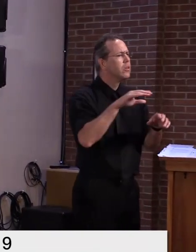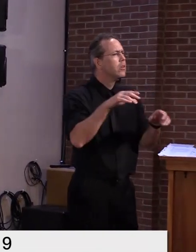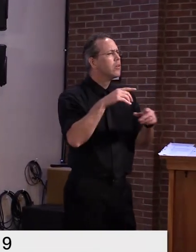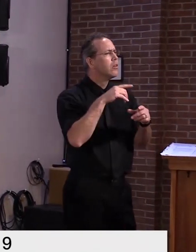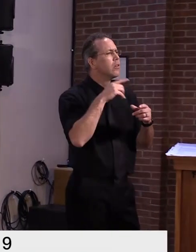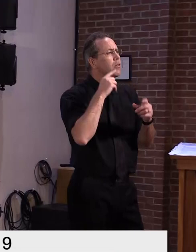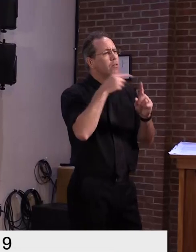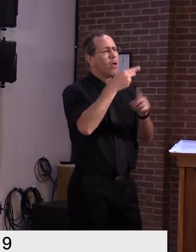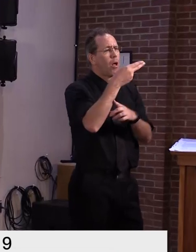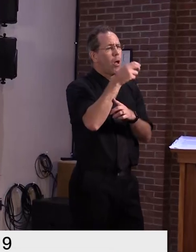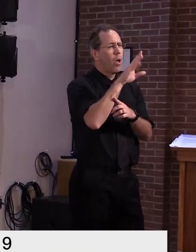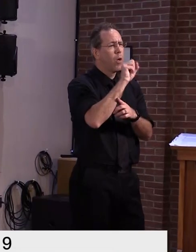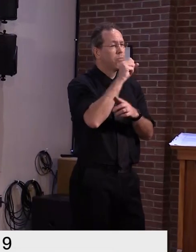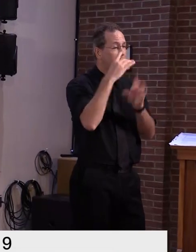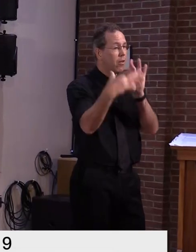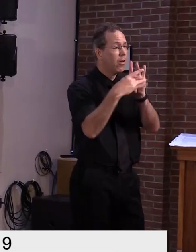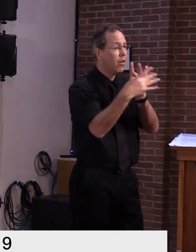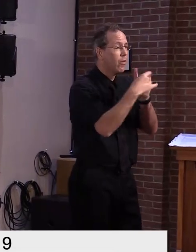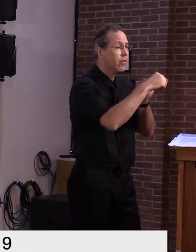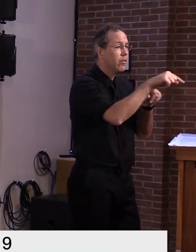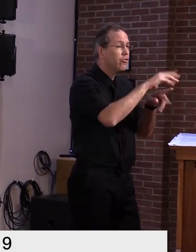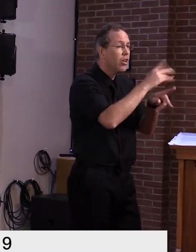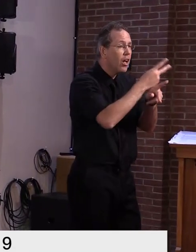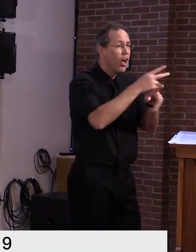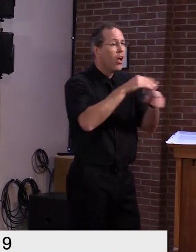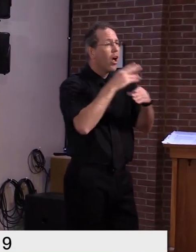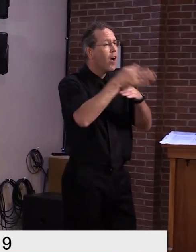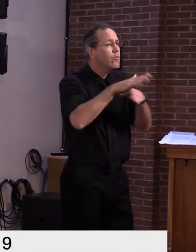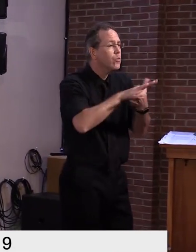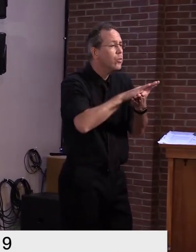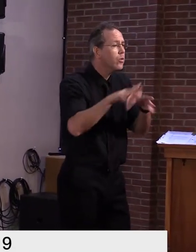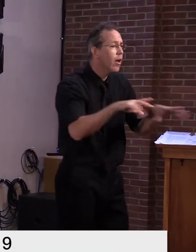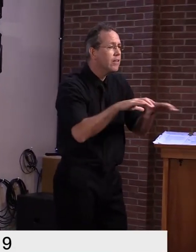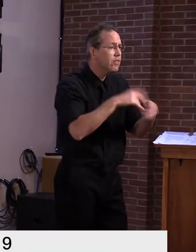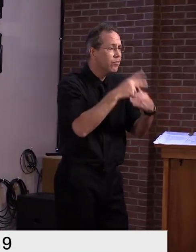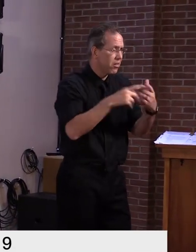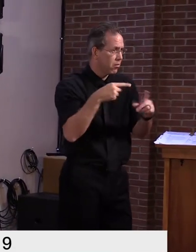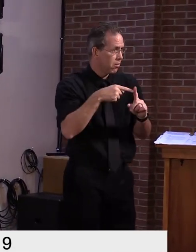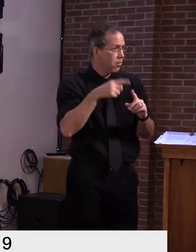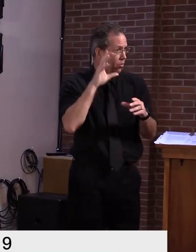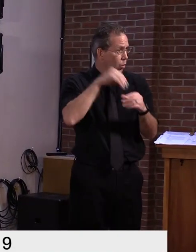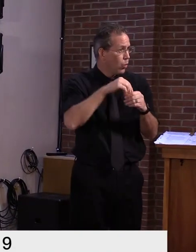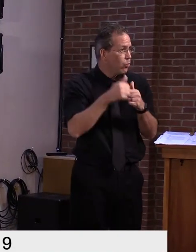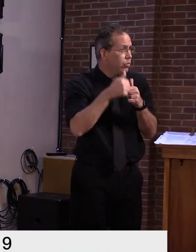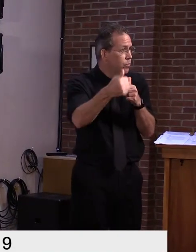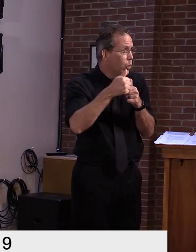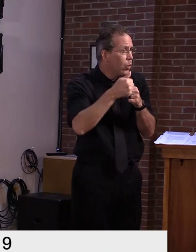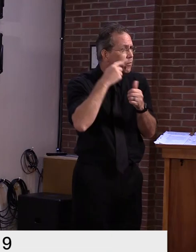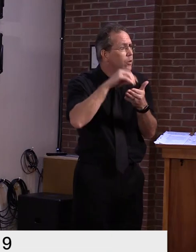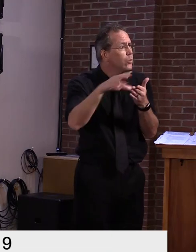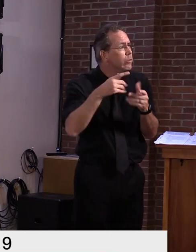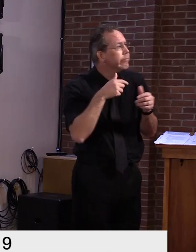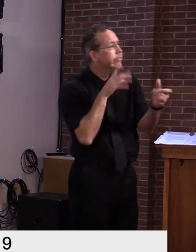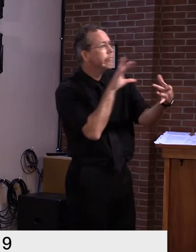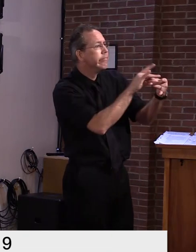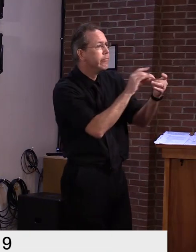Kevin, I don't know if I'm going to be able to answer your question sufficiently.